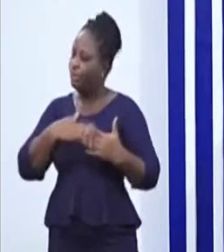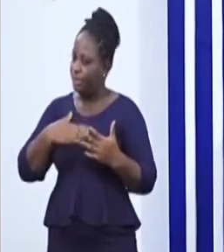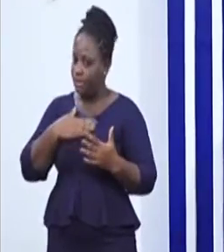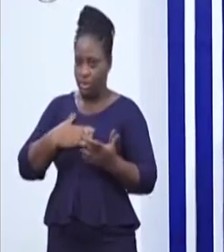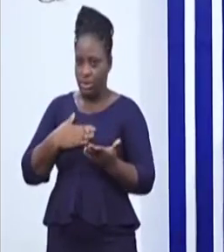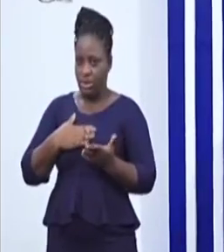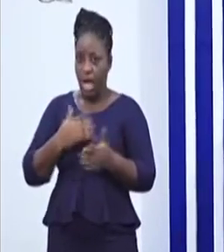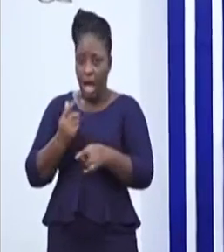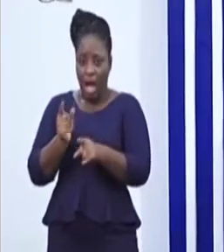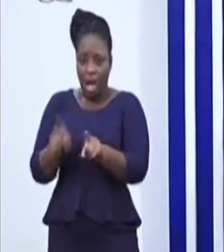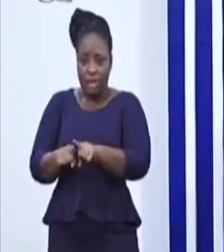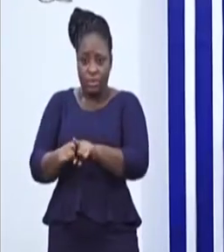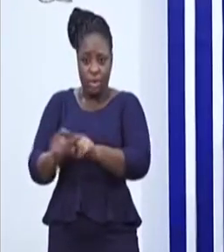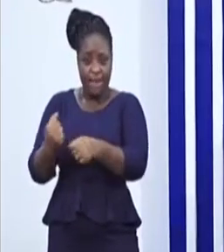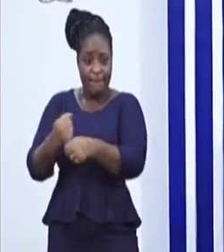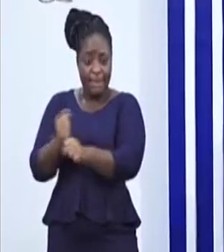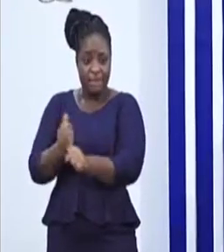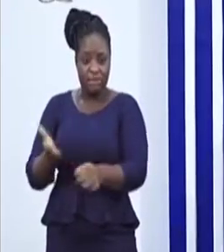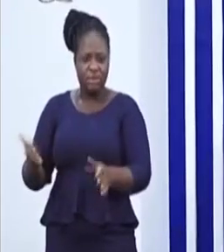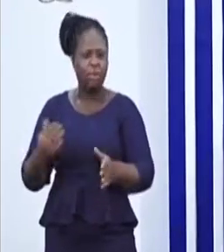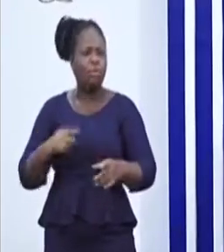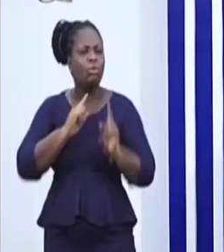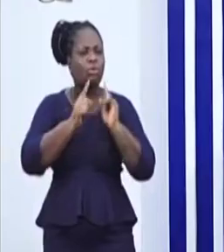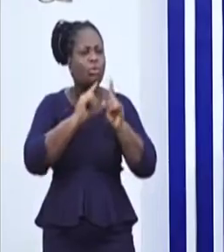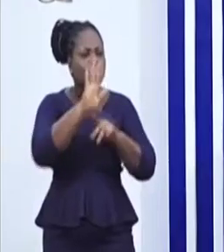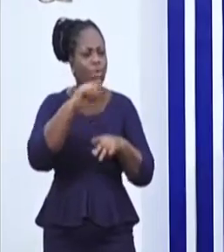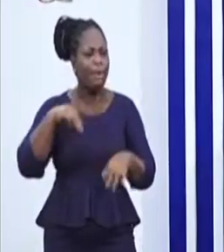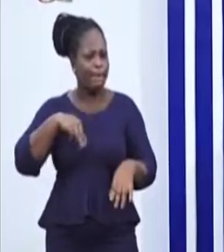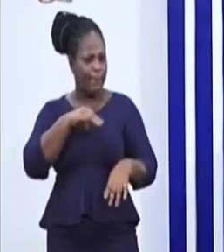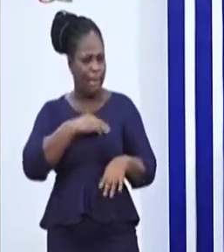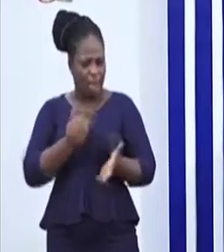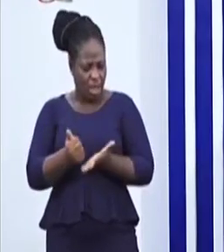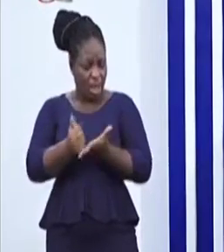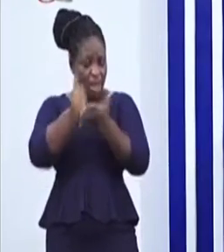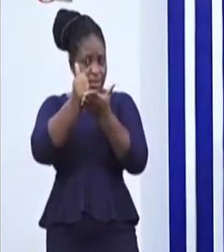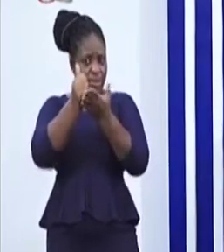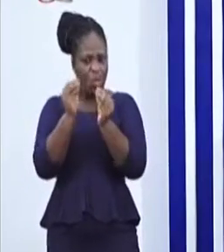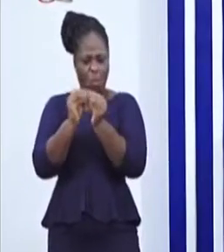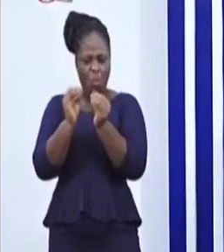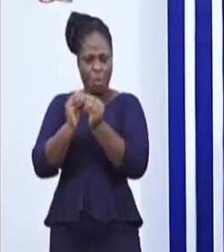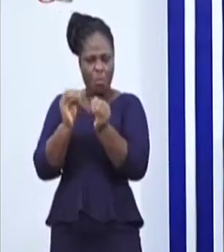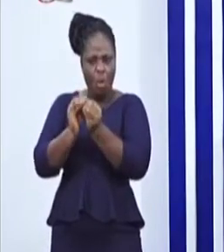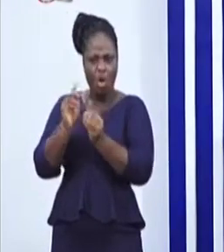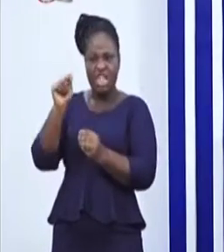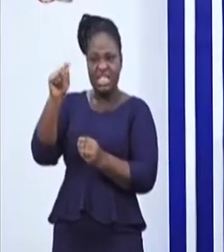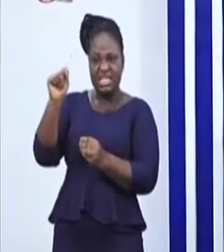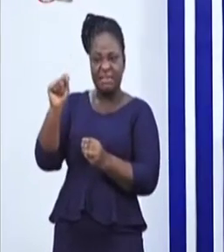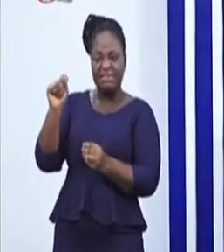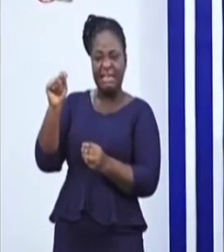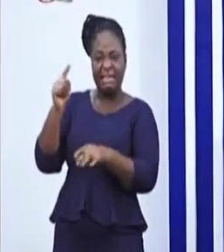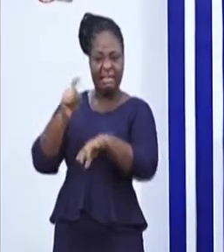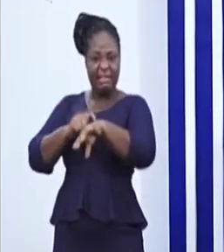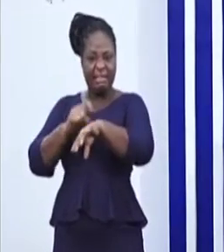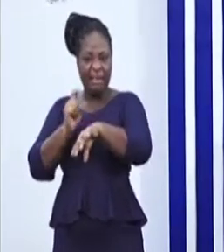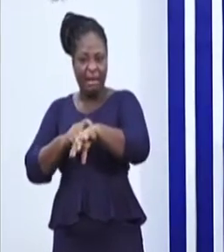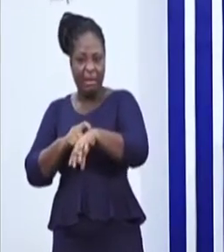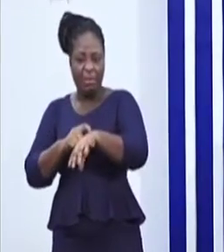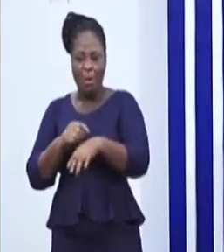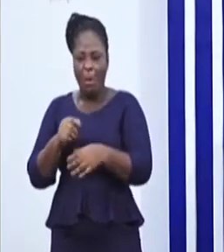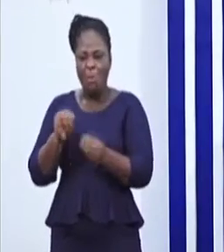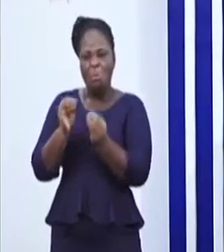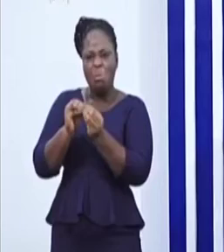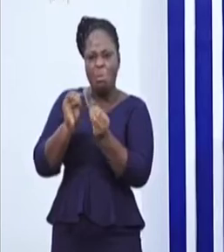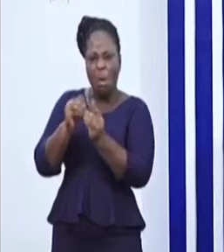these experts available to you. Please talk to your members, let them help us, particularly more airtime, more